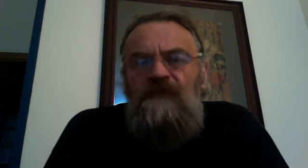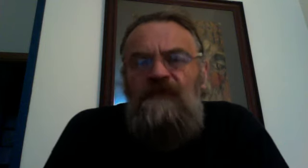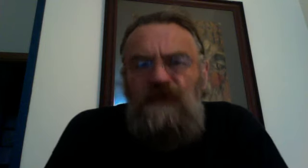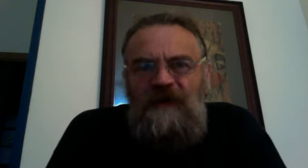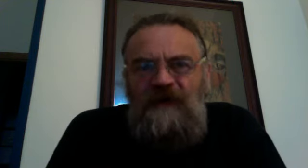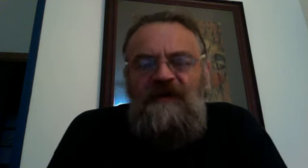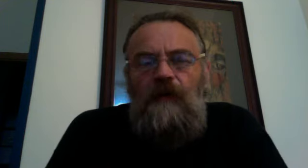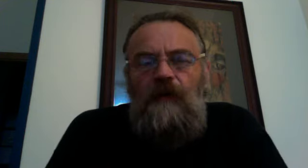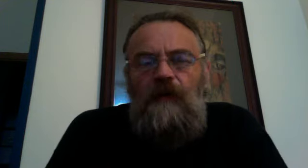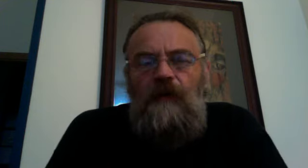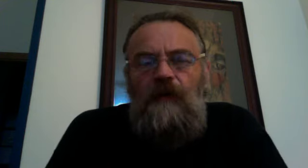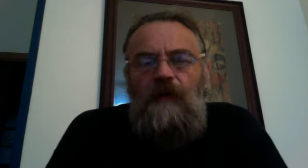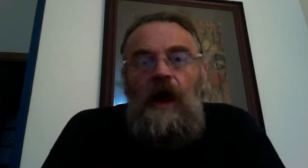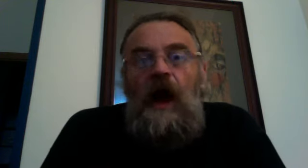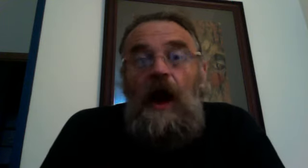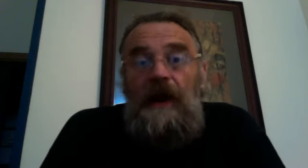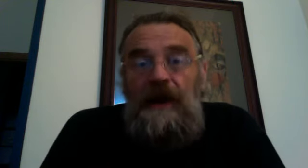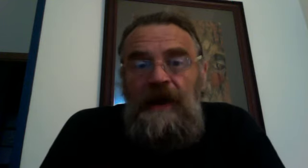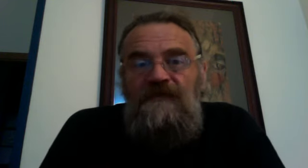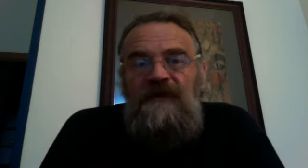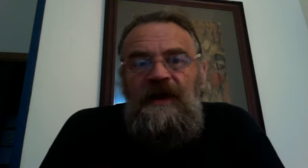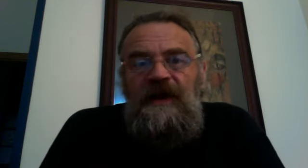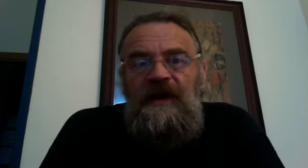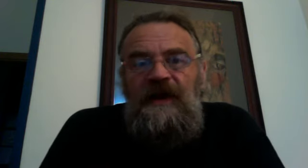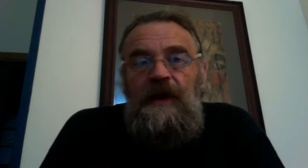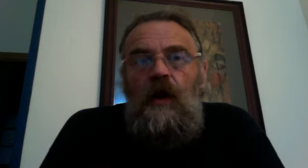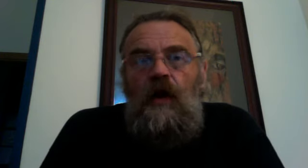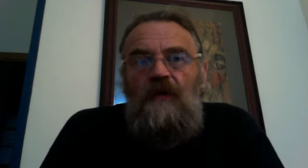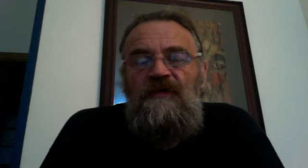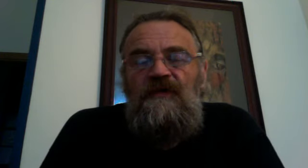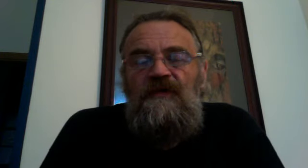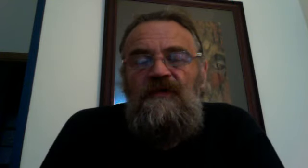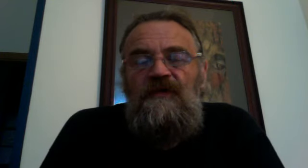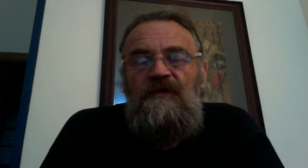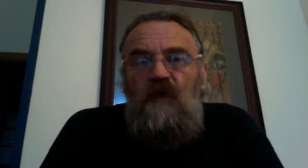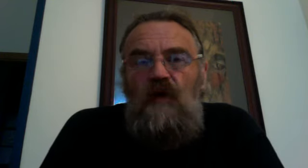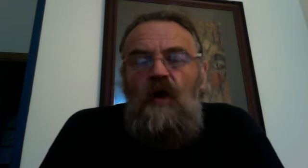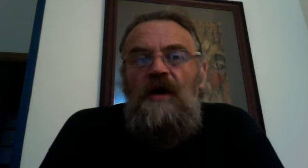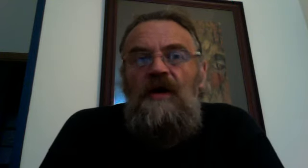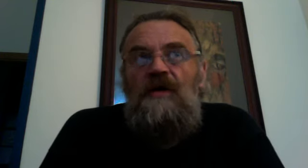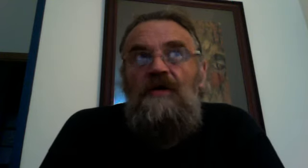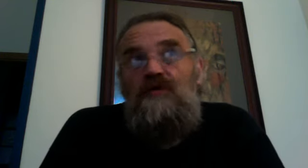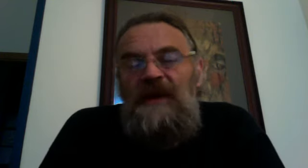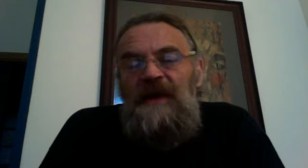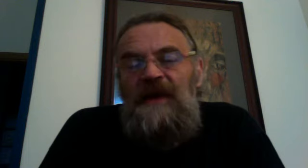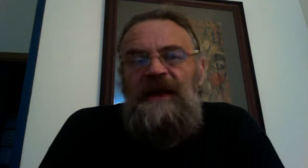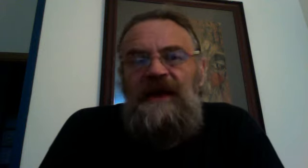for example, I lived in Oxford for 20